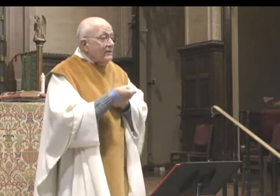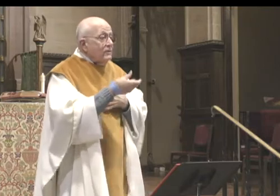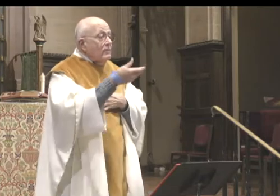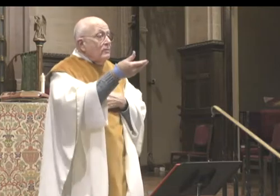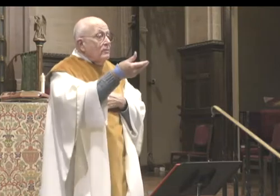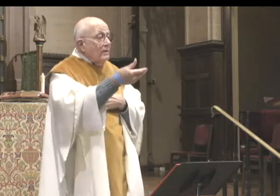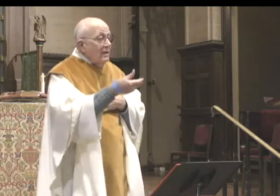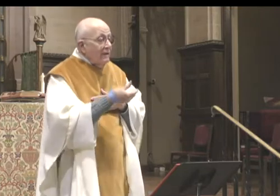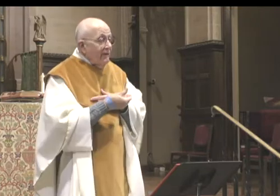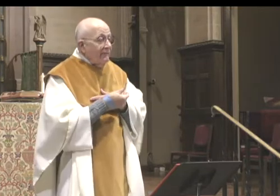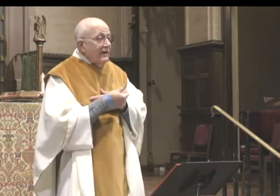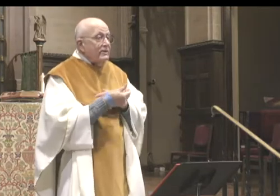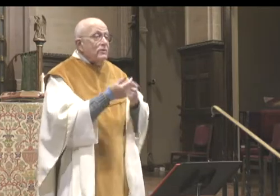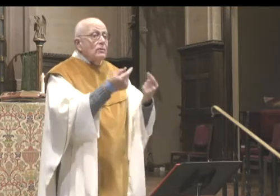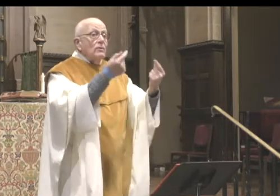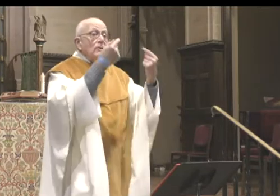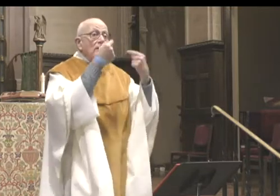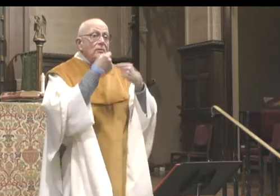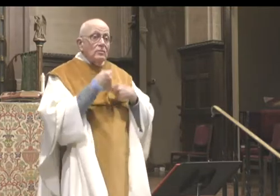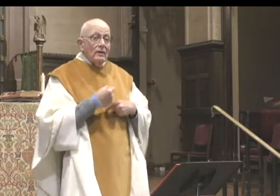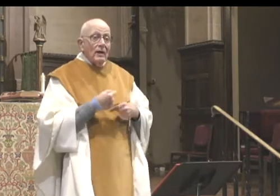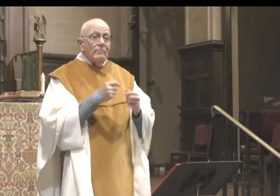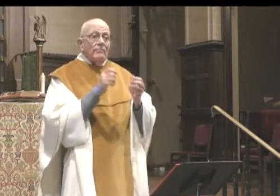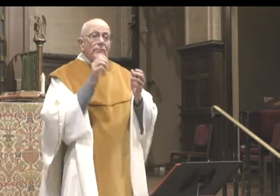wants to draw you, invite you to